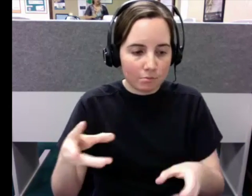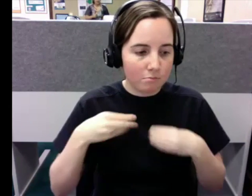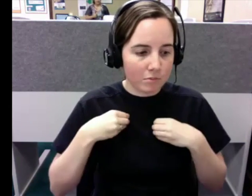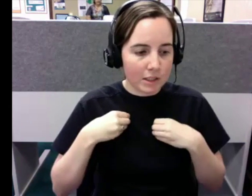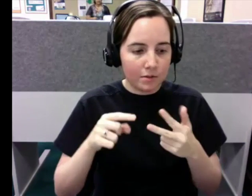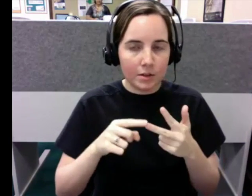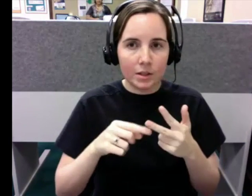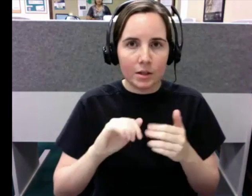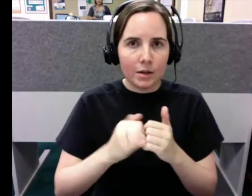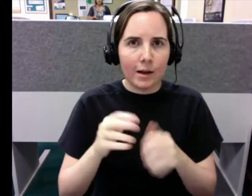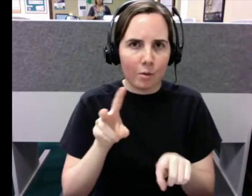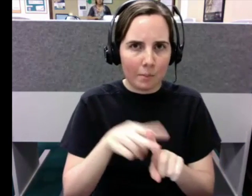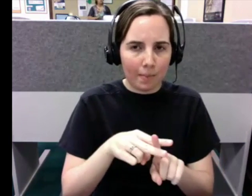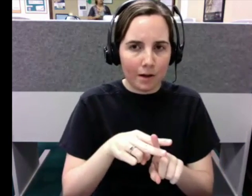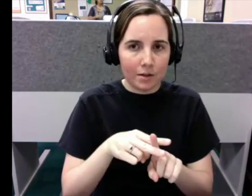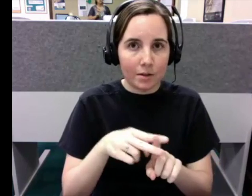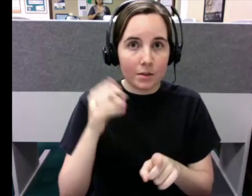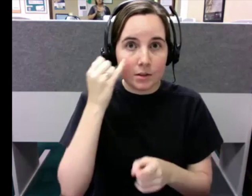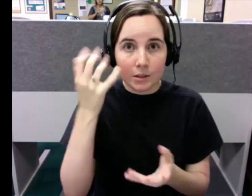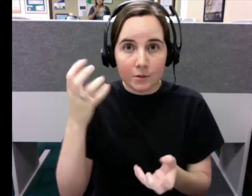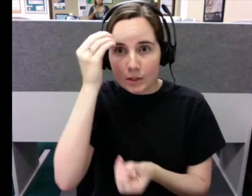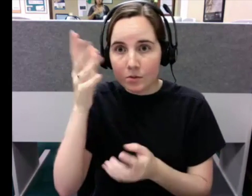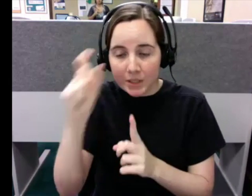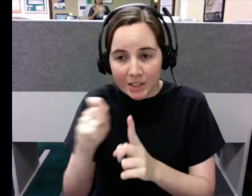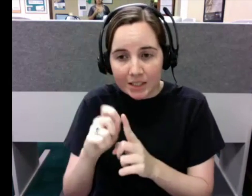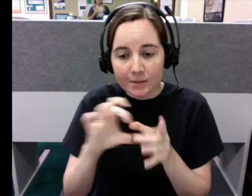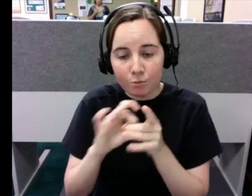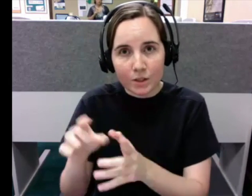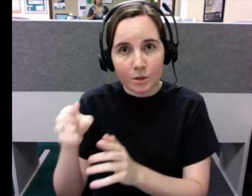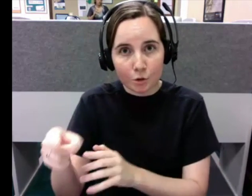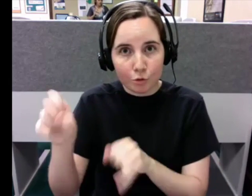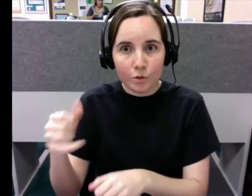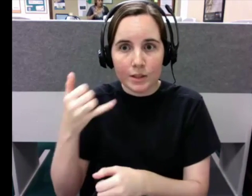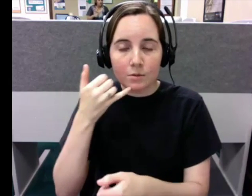For information specific to you, talk with a Social Security representative.